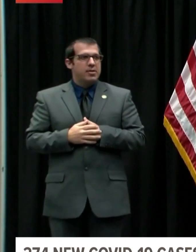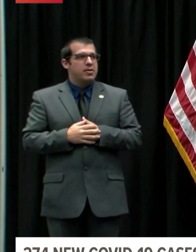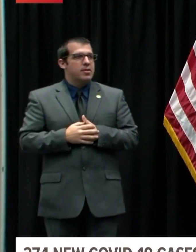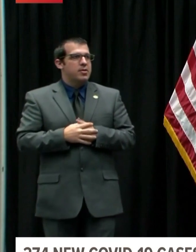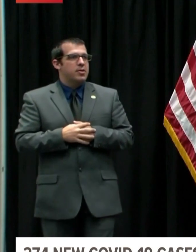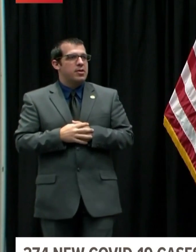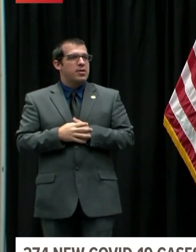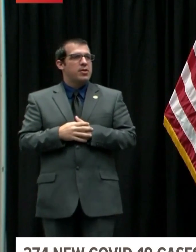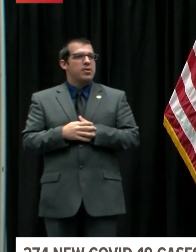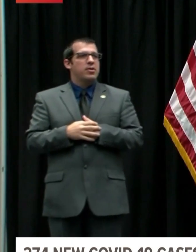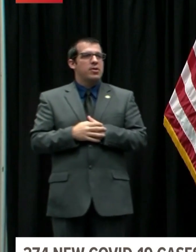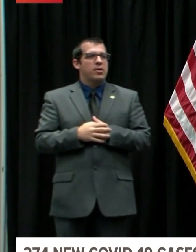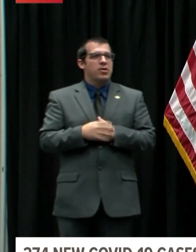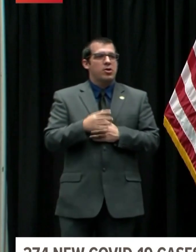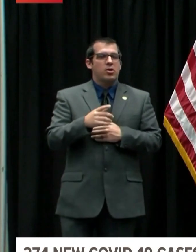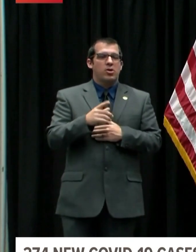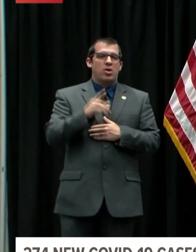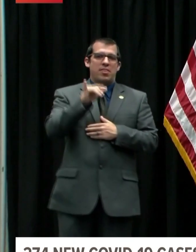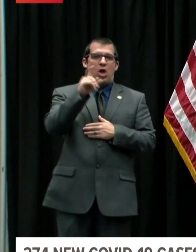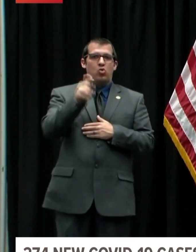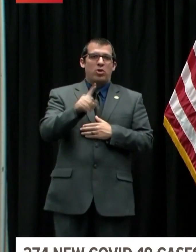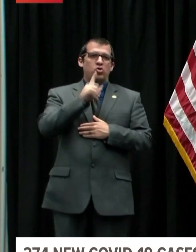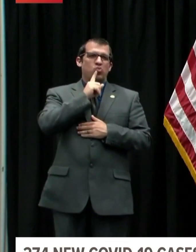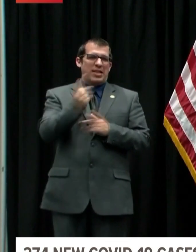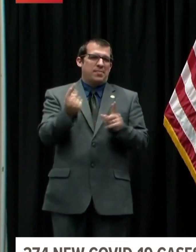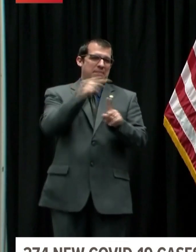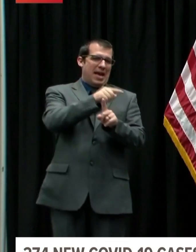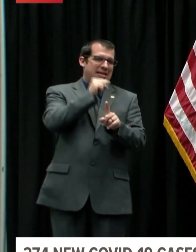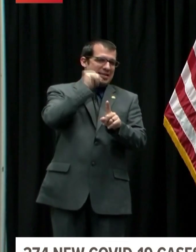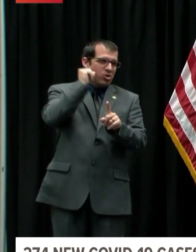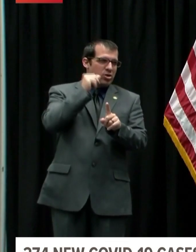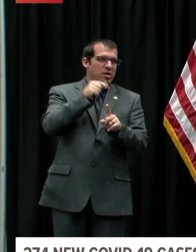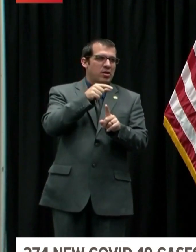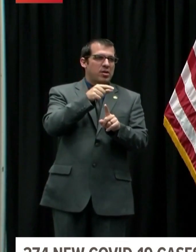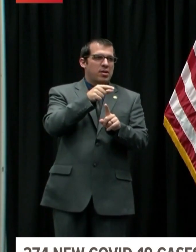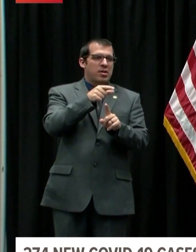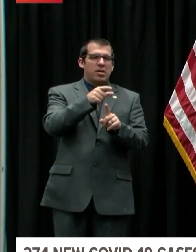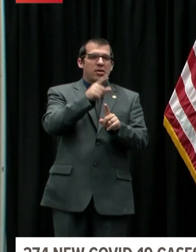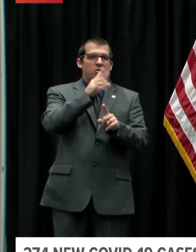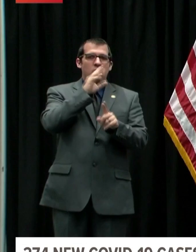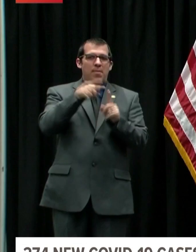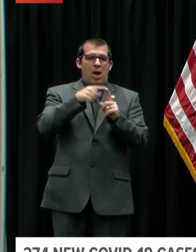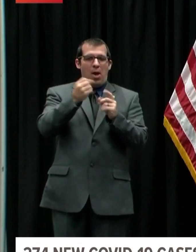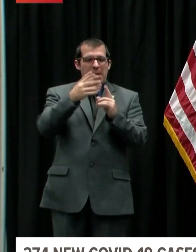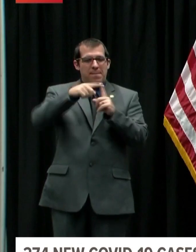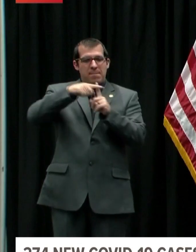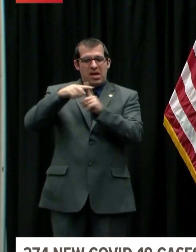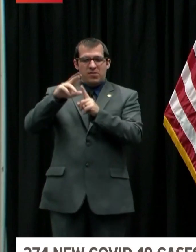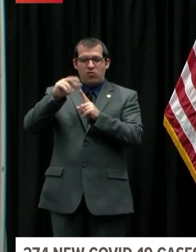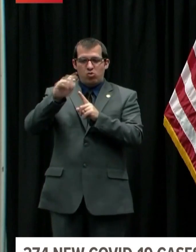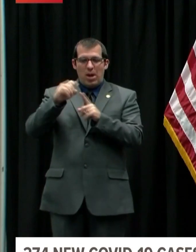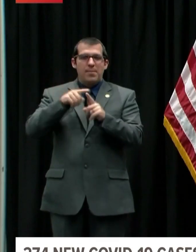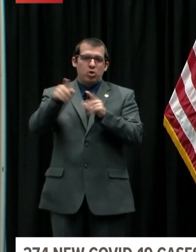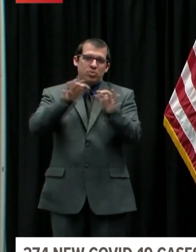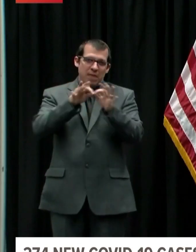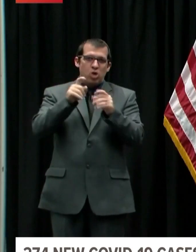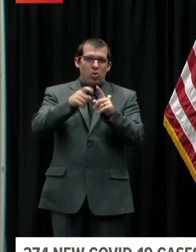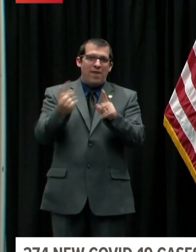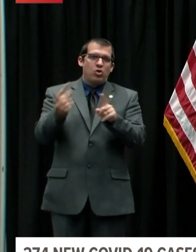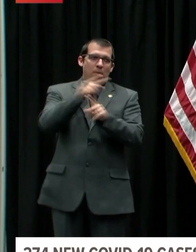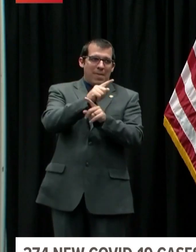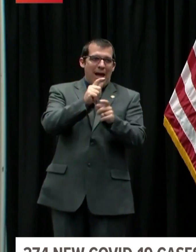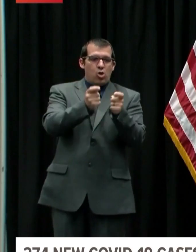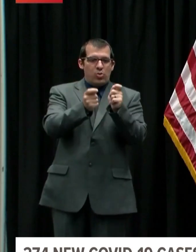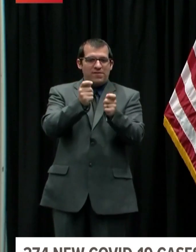I'm curious, this question really goes back to yesterday. You didn't talk about positivity rates today, but as you've explained, you have to go back and